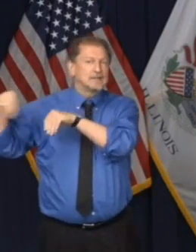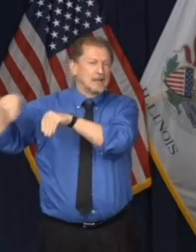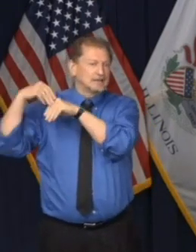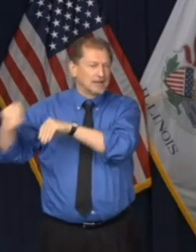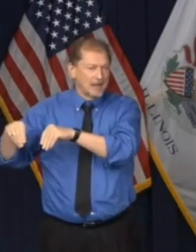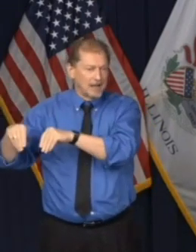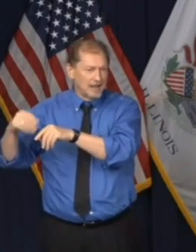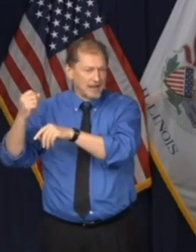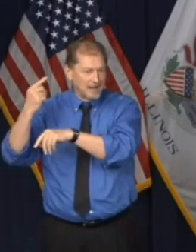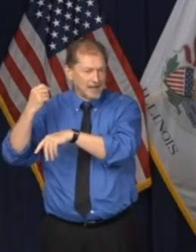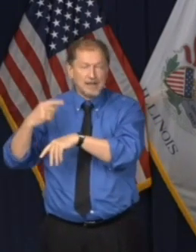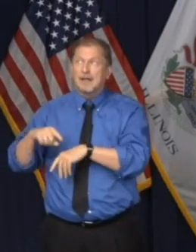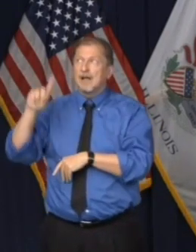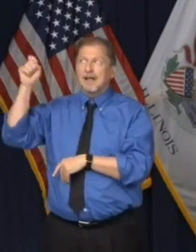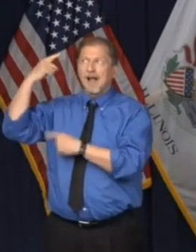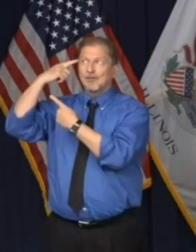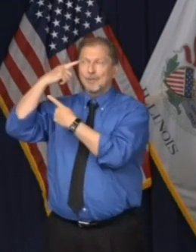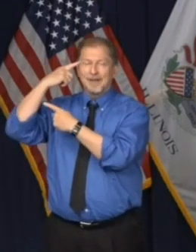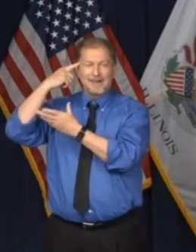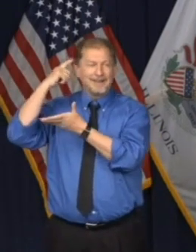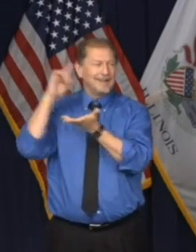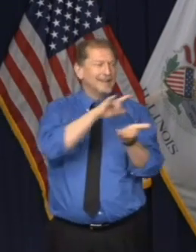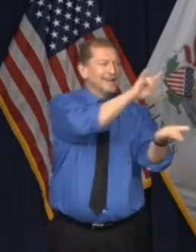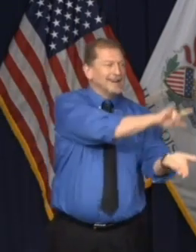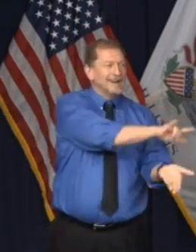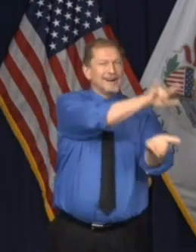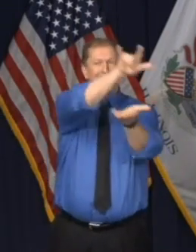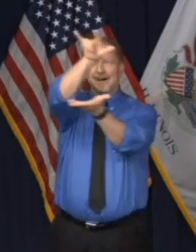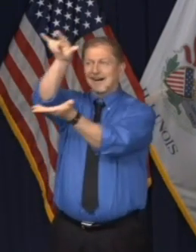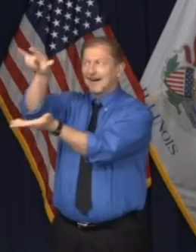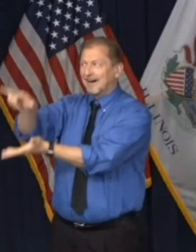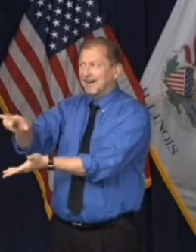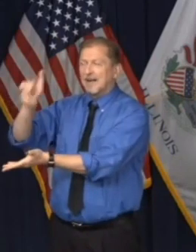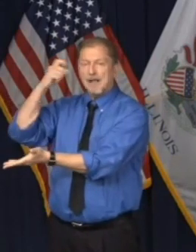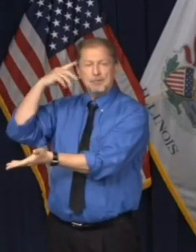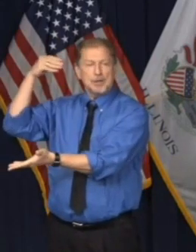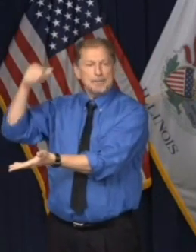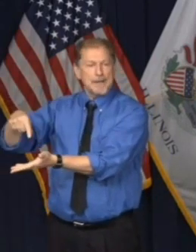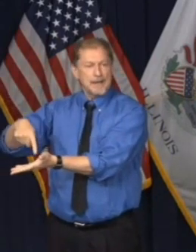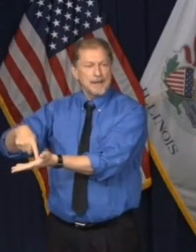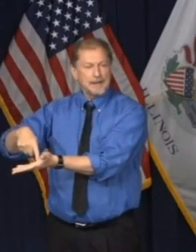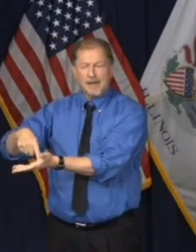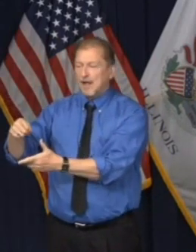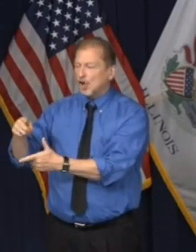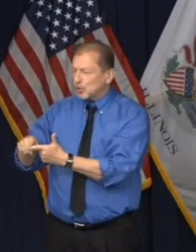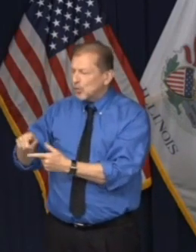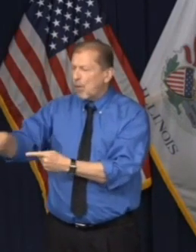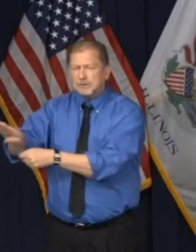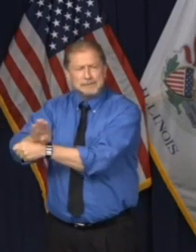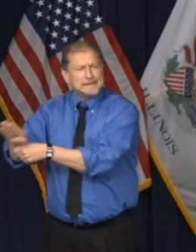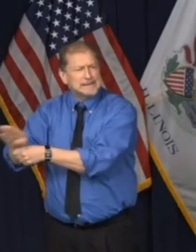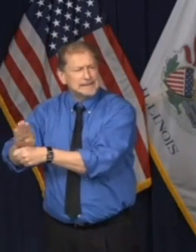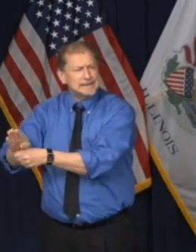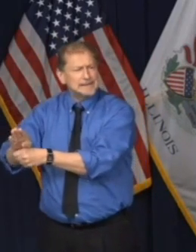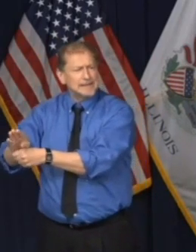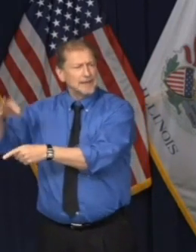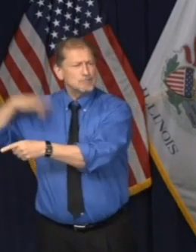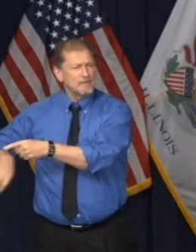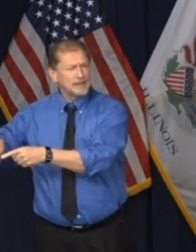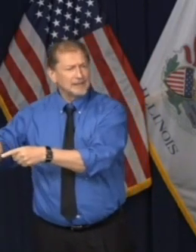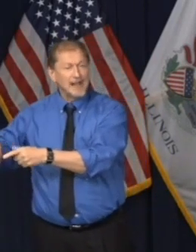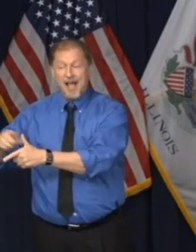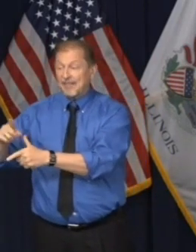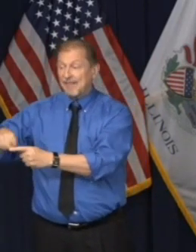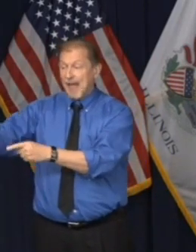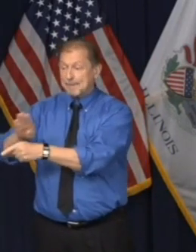the government to deliver to them their goods from China because they can't get them out of China. And then they get to decide where those